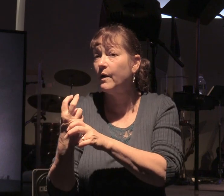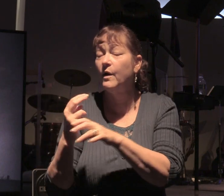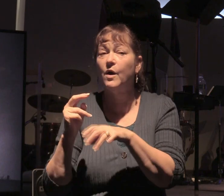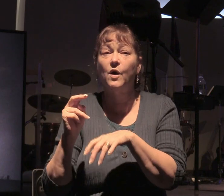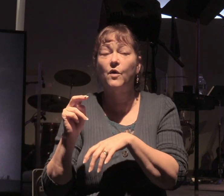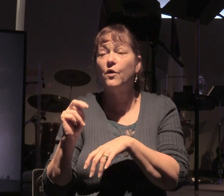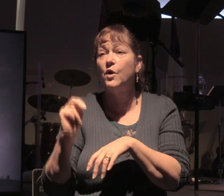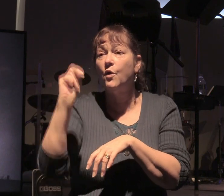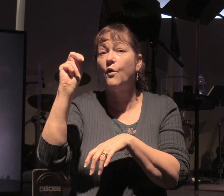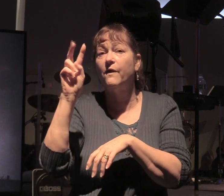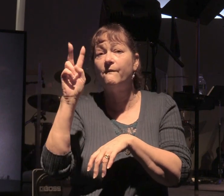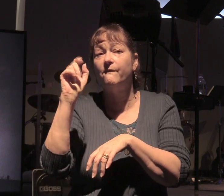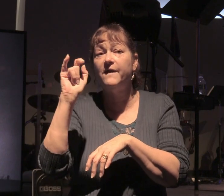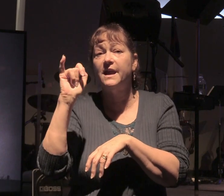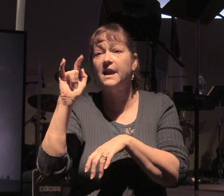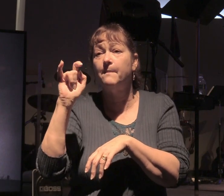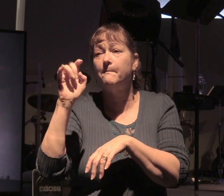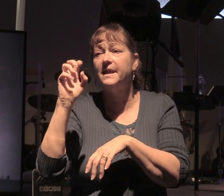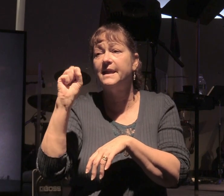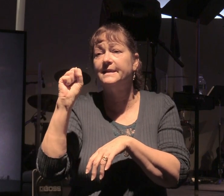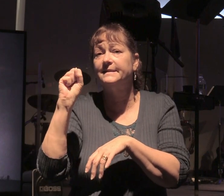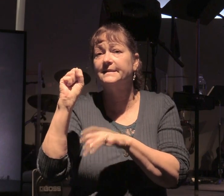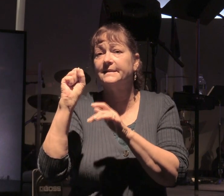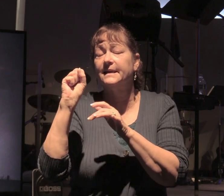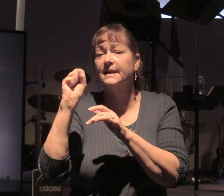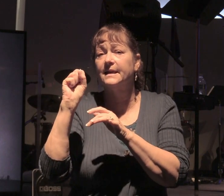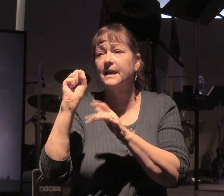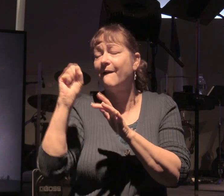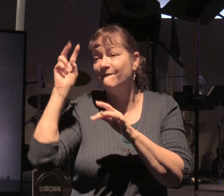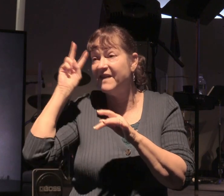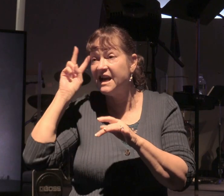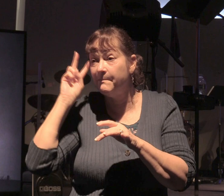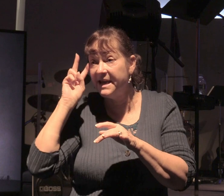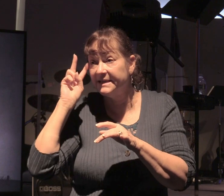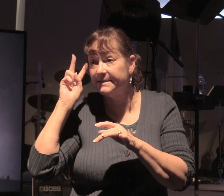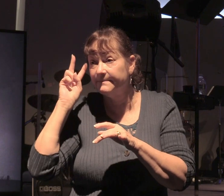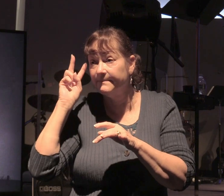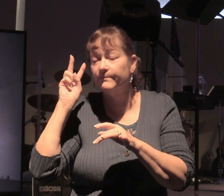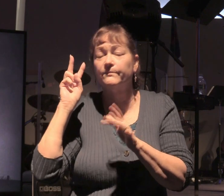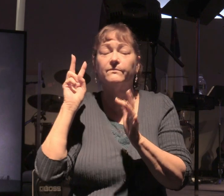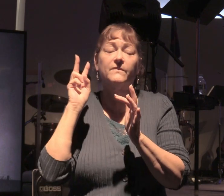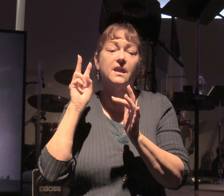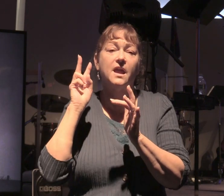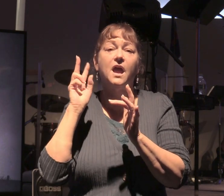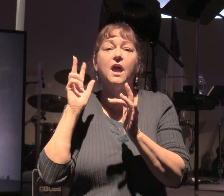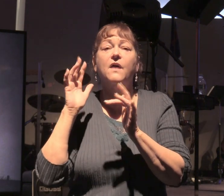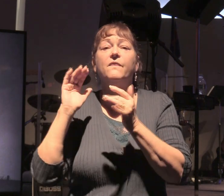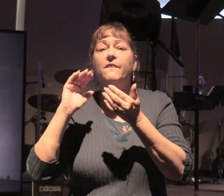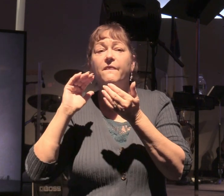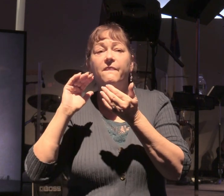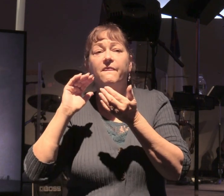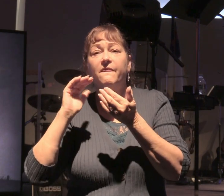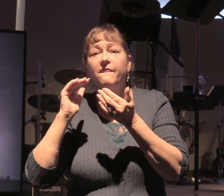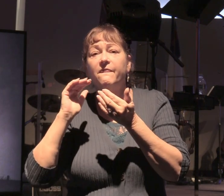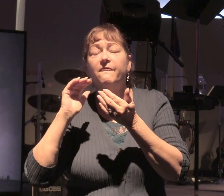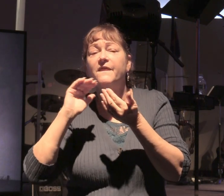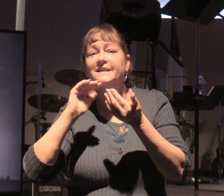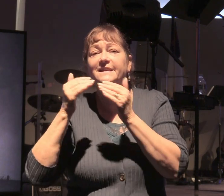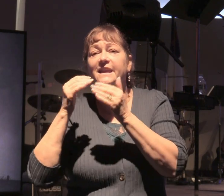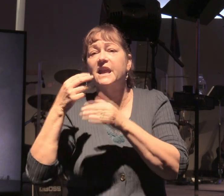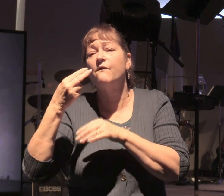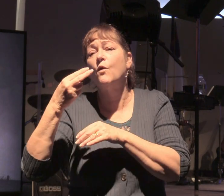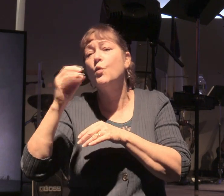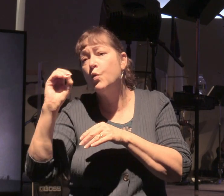Vietnamese captured the venerated capital city of Hue during the